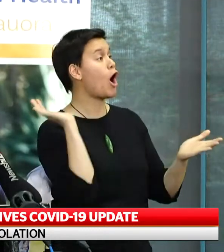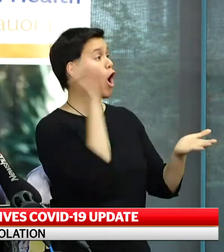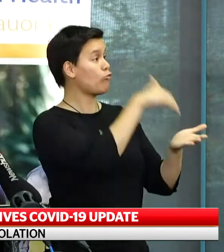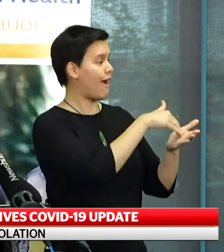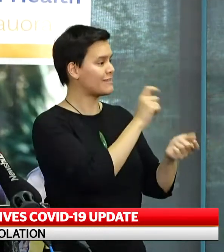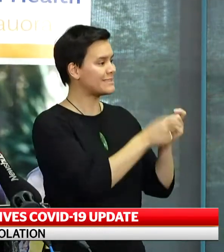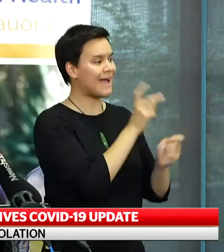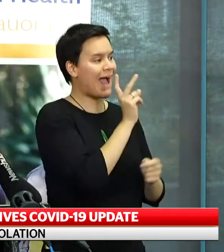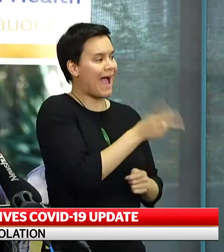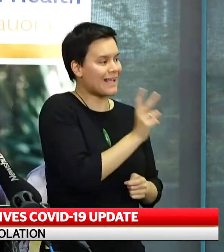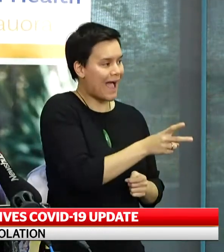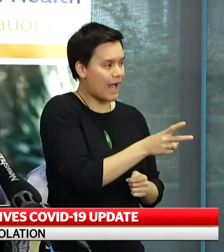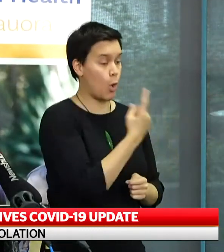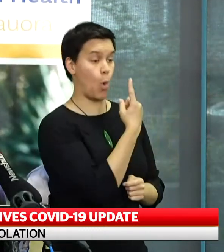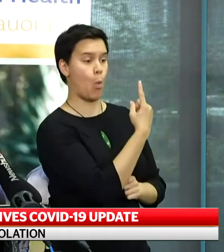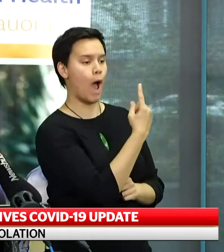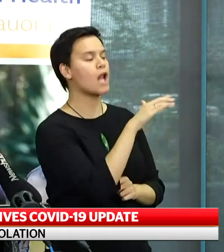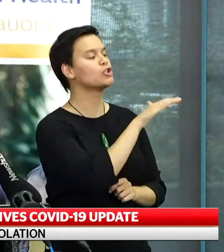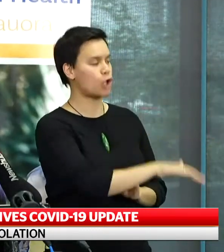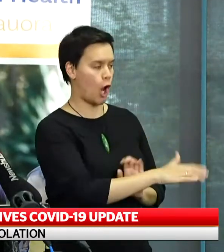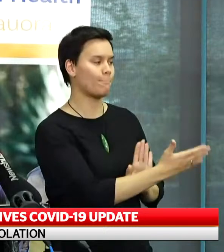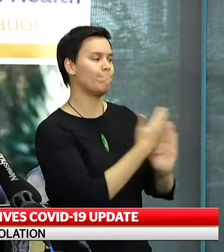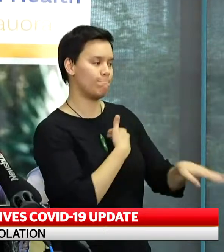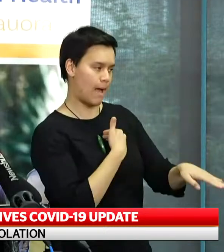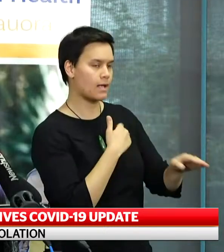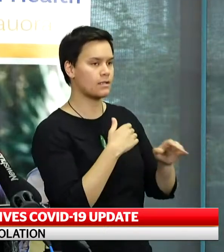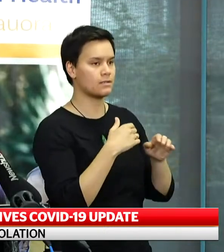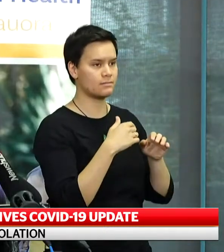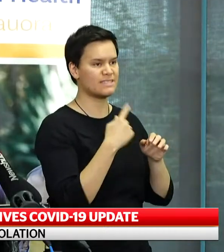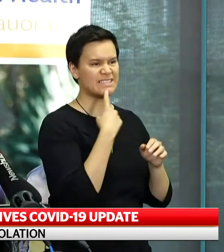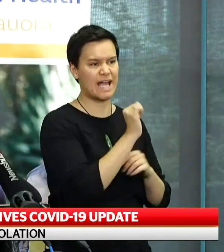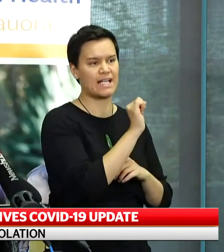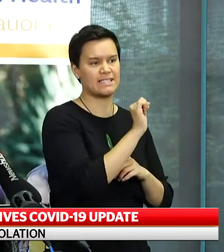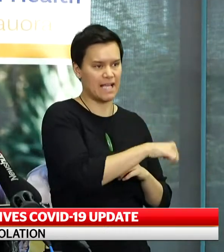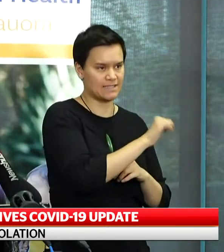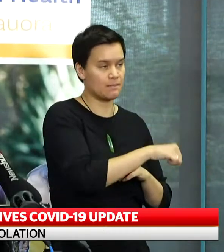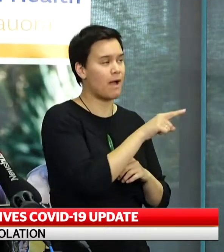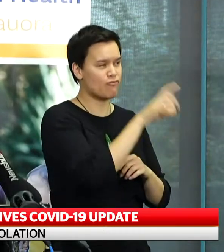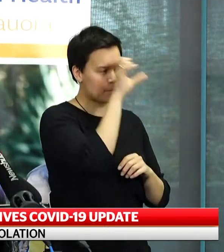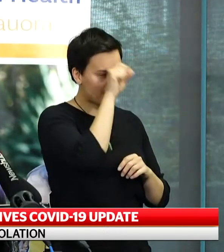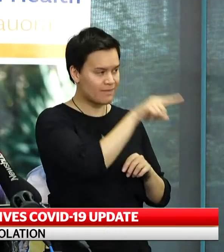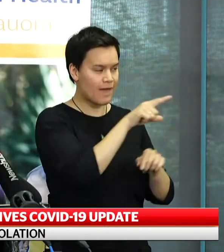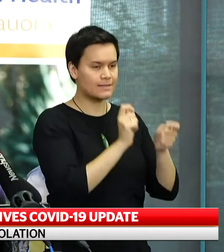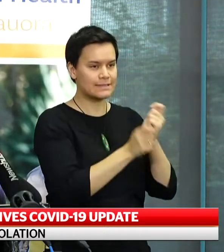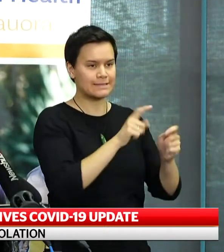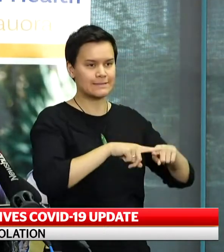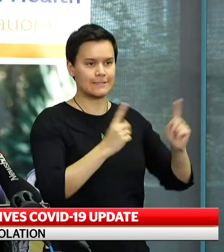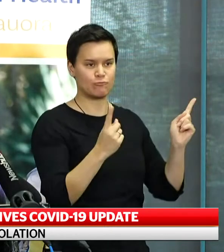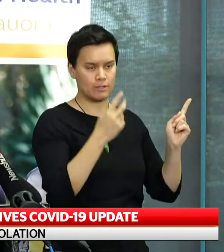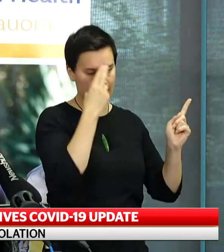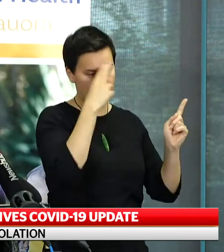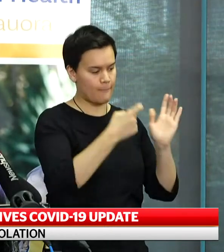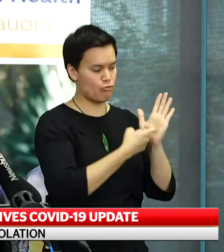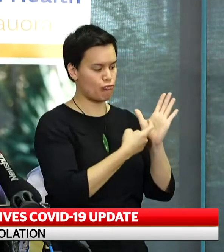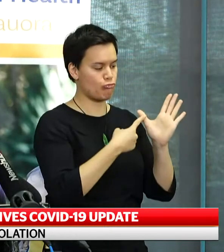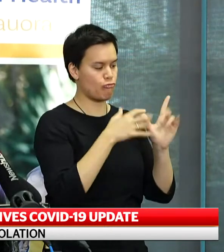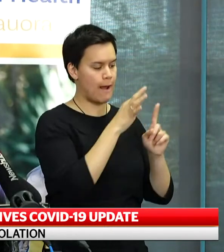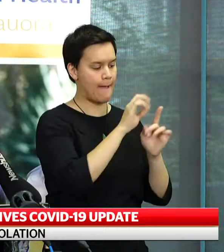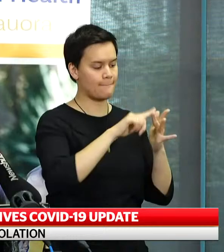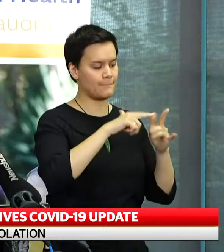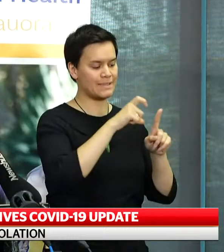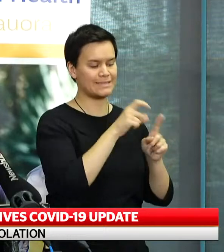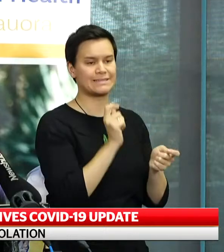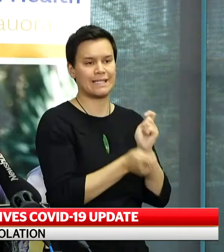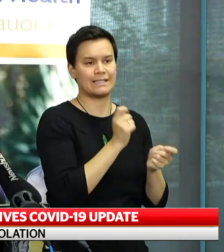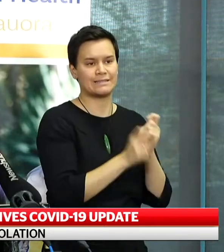returned this week positive test, recalling this is a rapid antigen test. And is there anything to indicate that they might have caught that? Were they